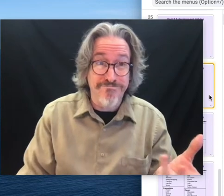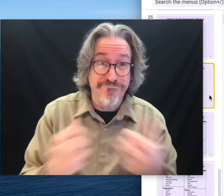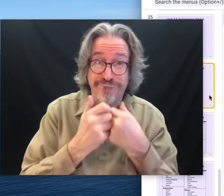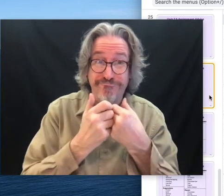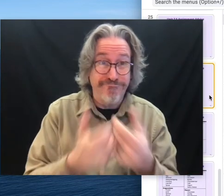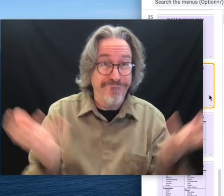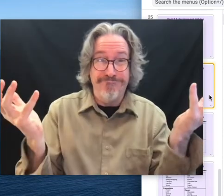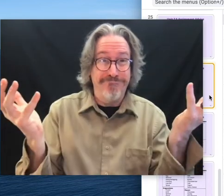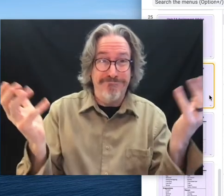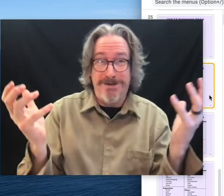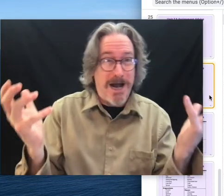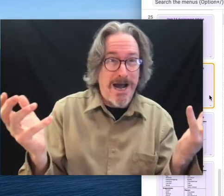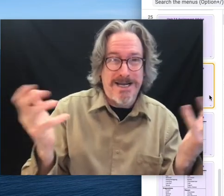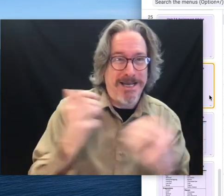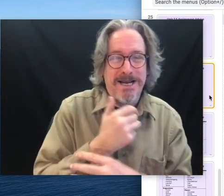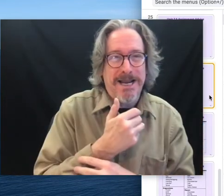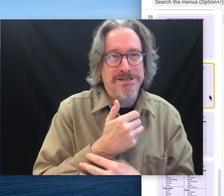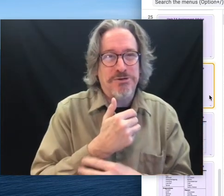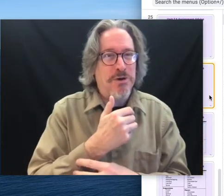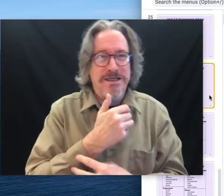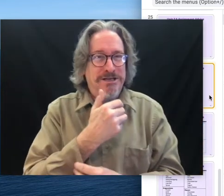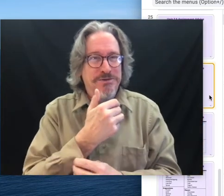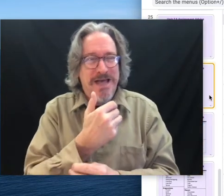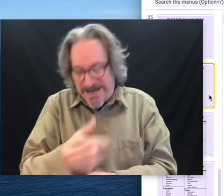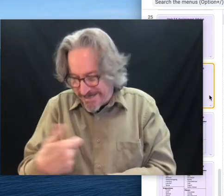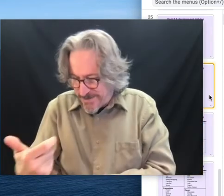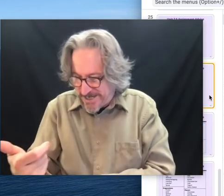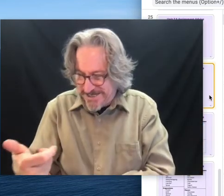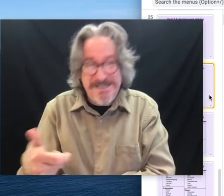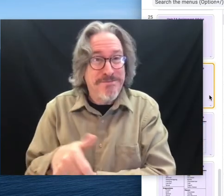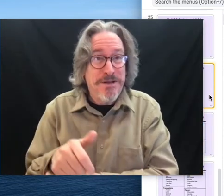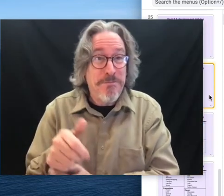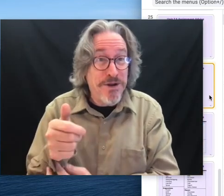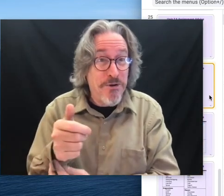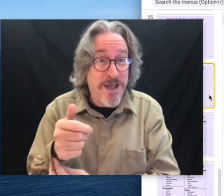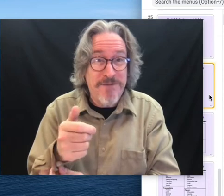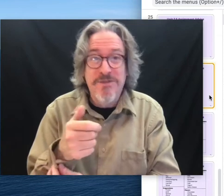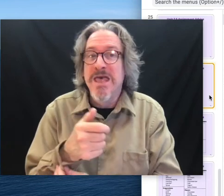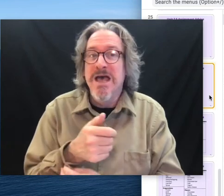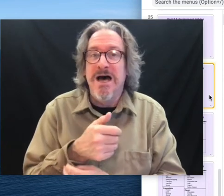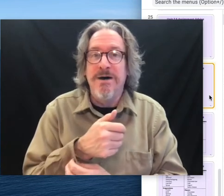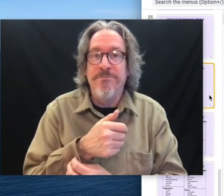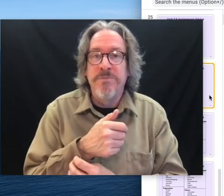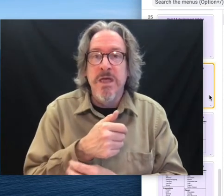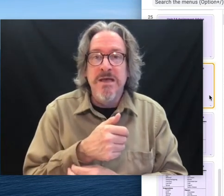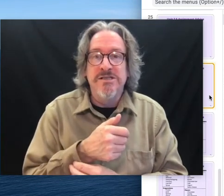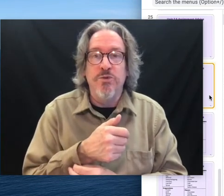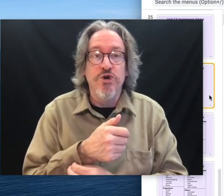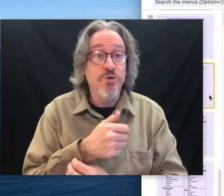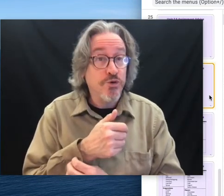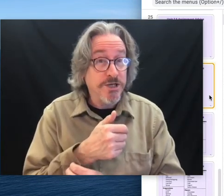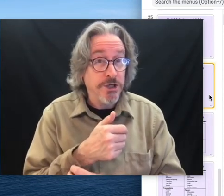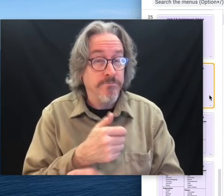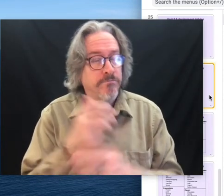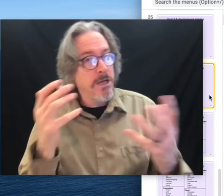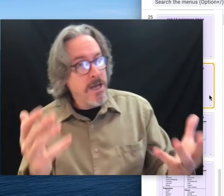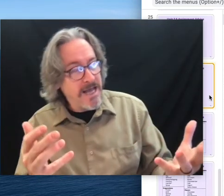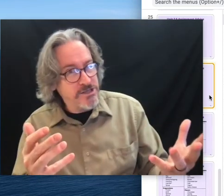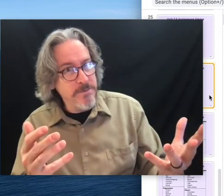yet. I can't answer why they do that. It doesn't make any sense to me, but okay. So